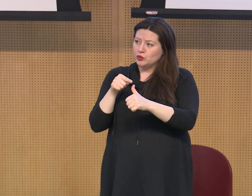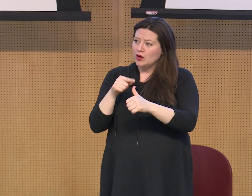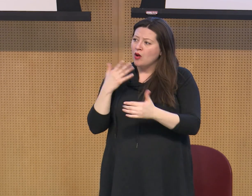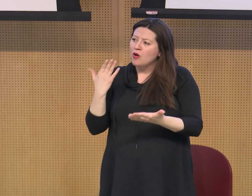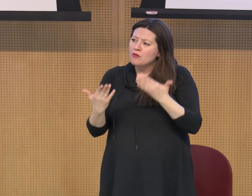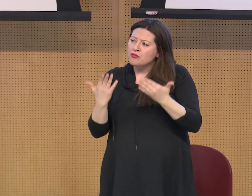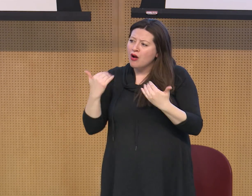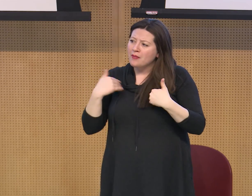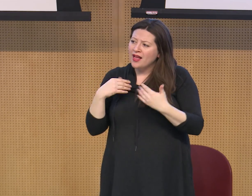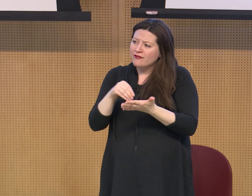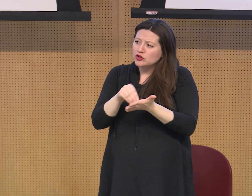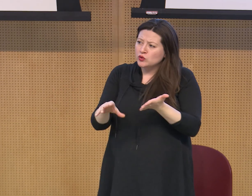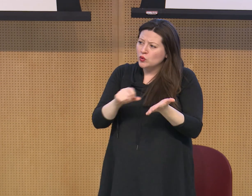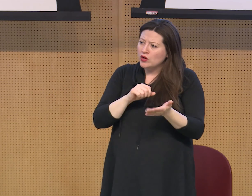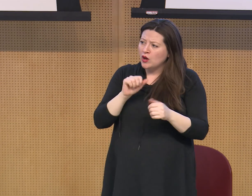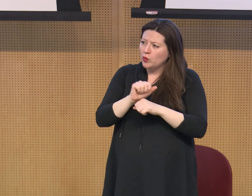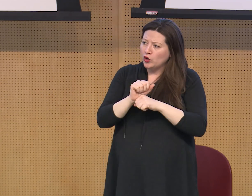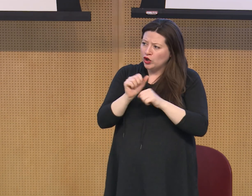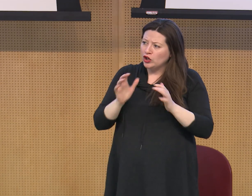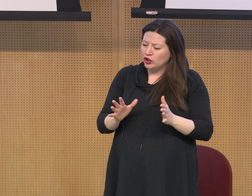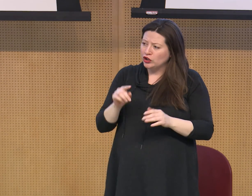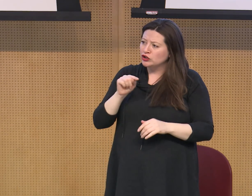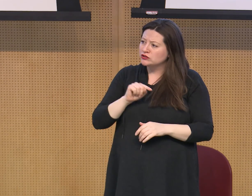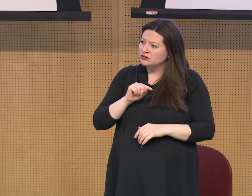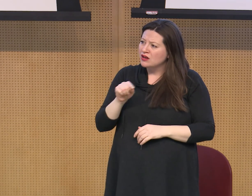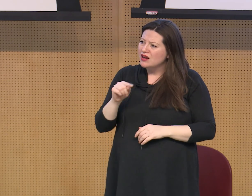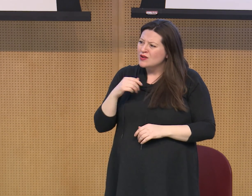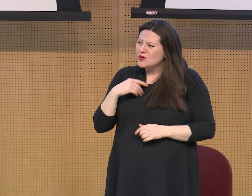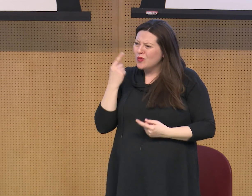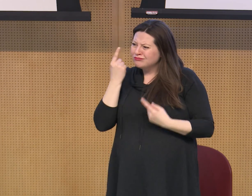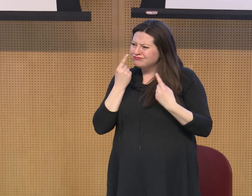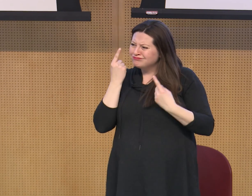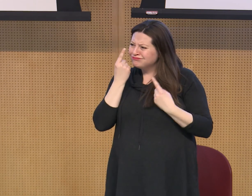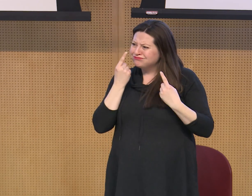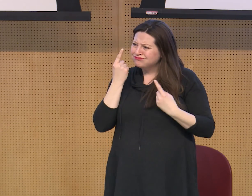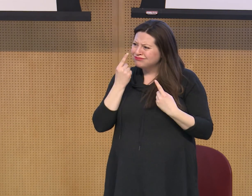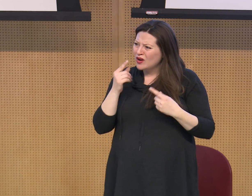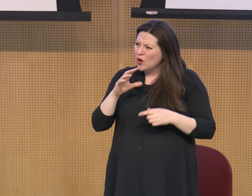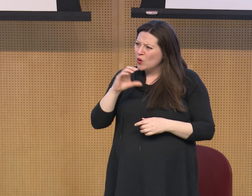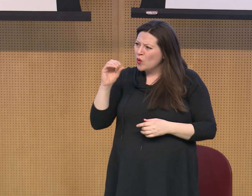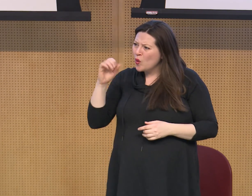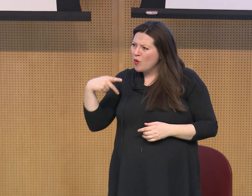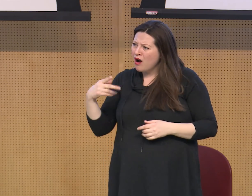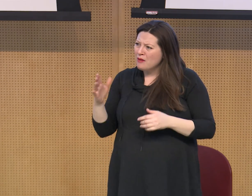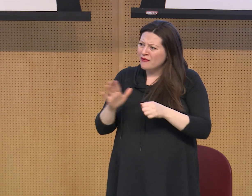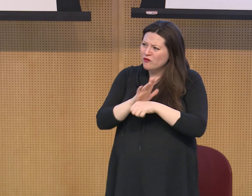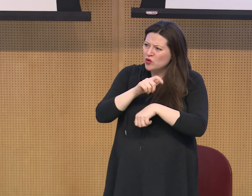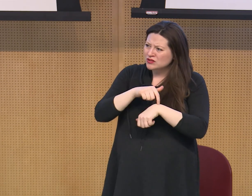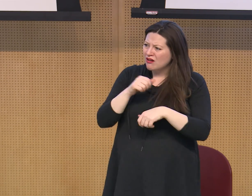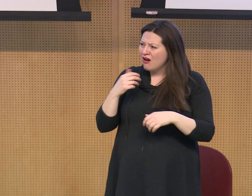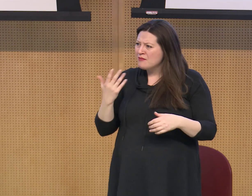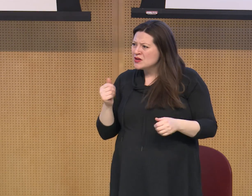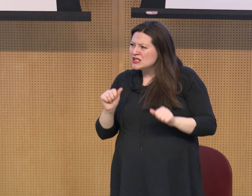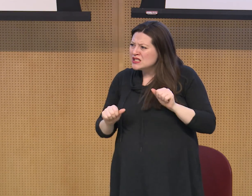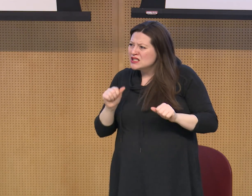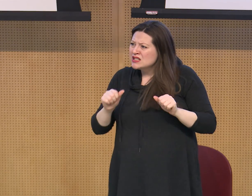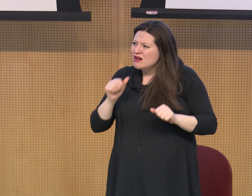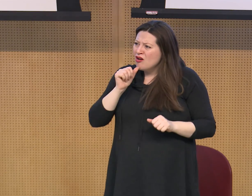My event, we tend to have student workers who are involved. So I'm wondering if they're co-op or